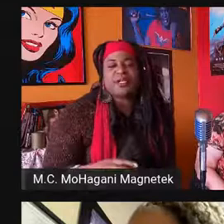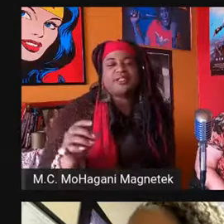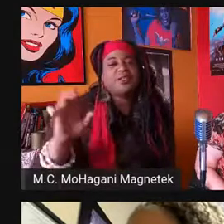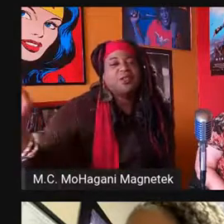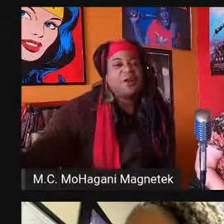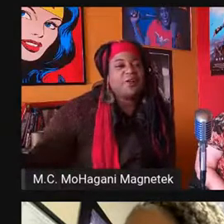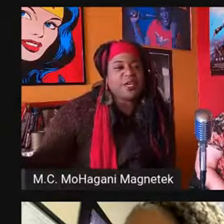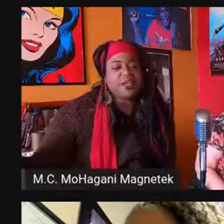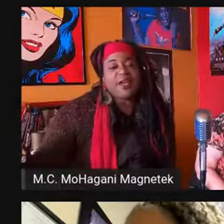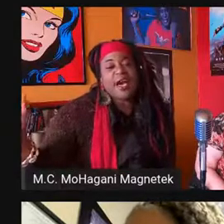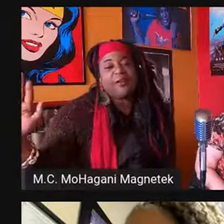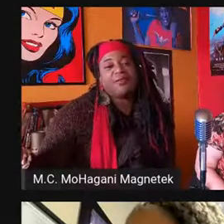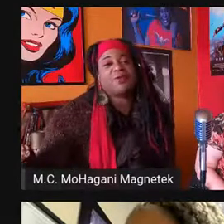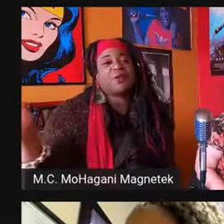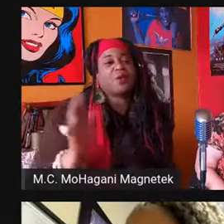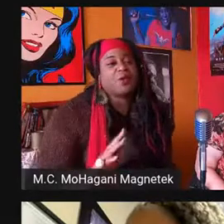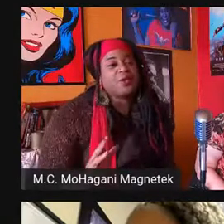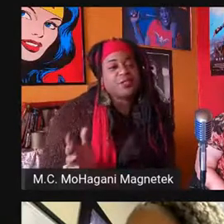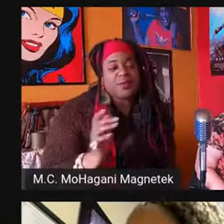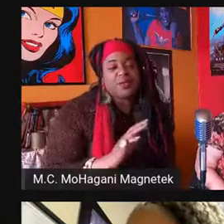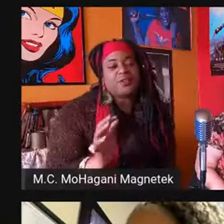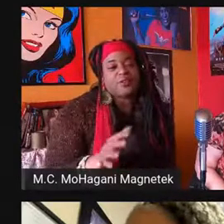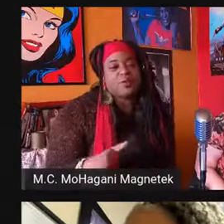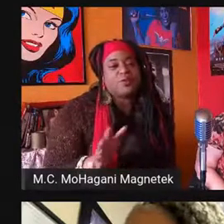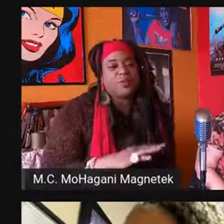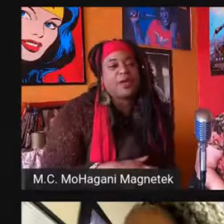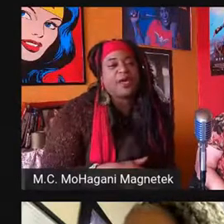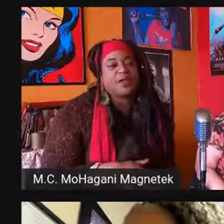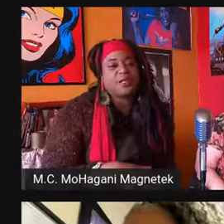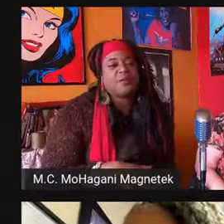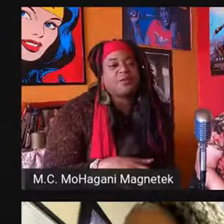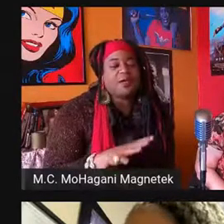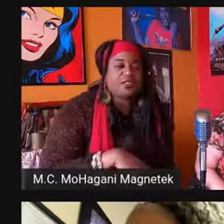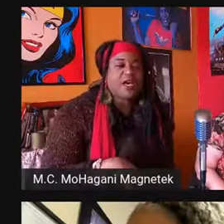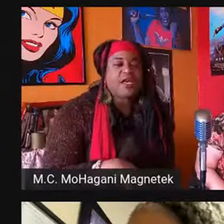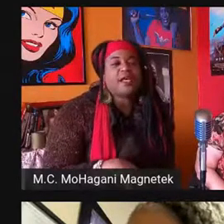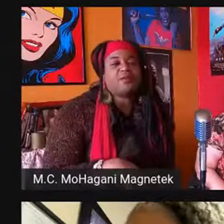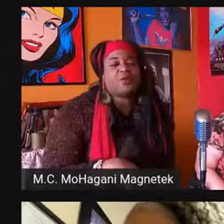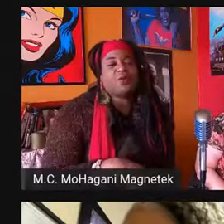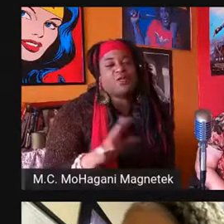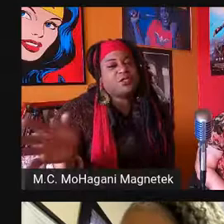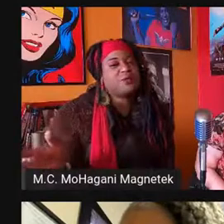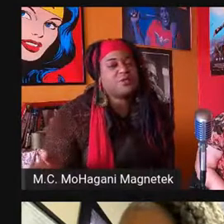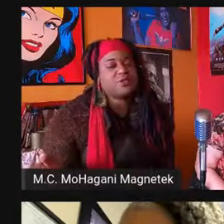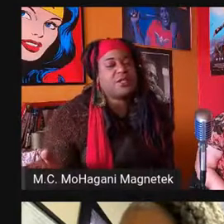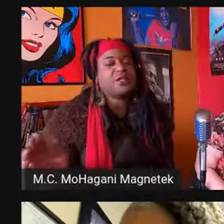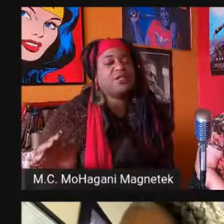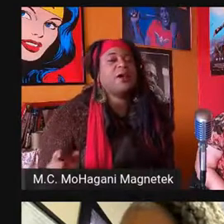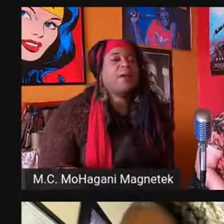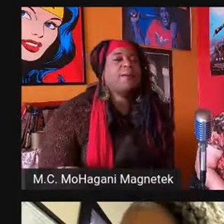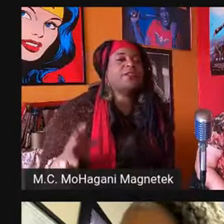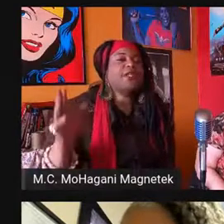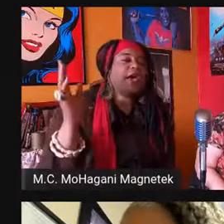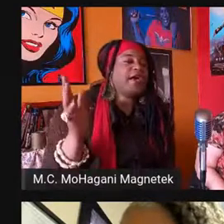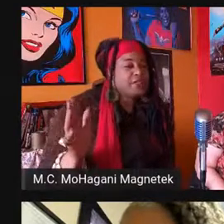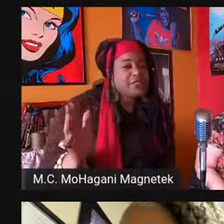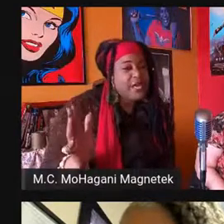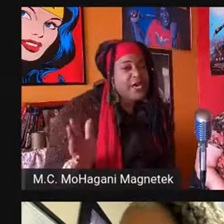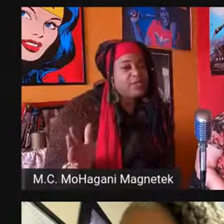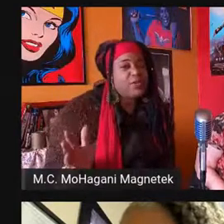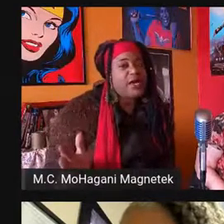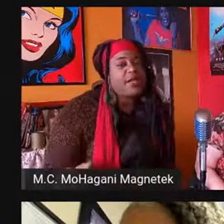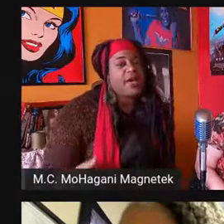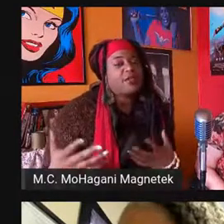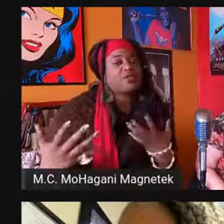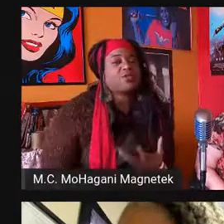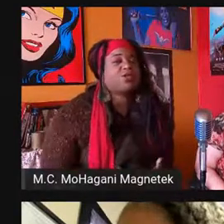is because no, they didn't have the recordings like we planned that. Some of them they had the recording, some didn't. But they had the